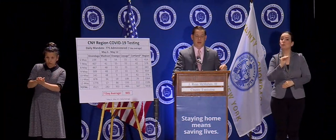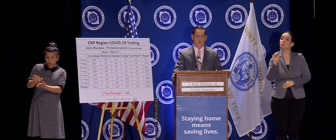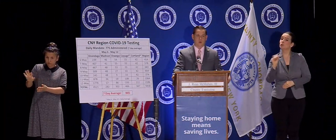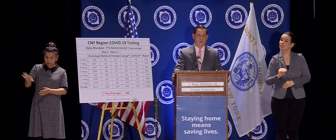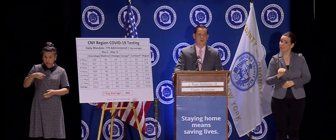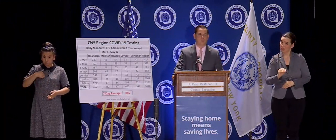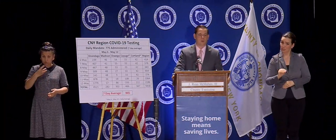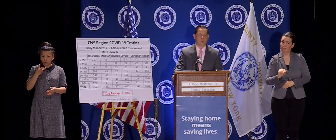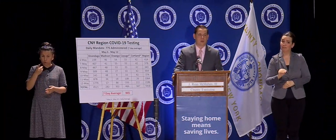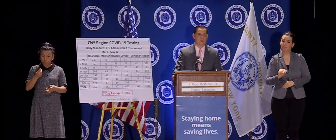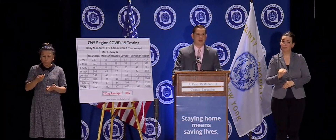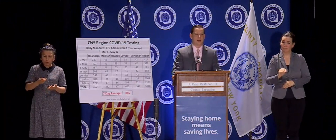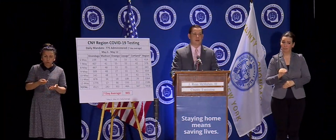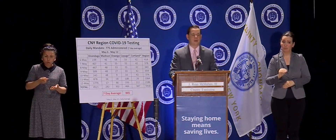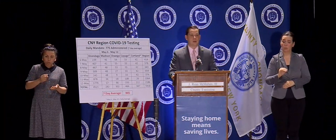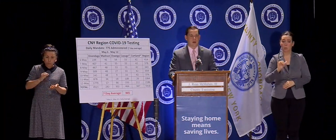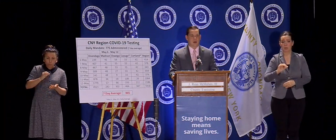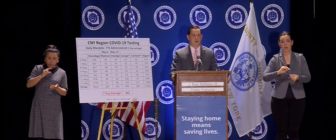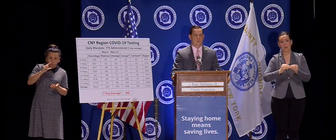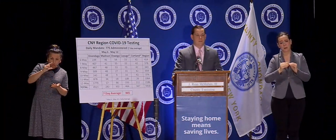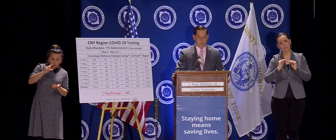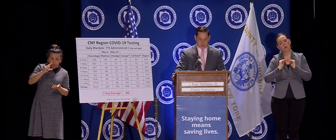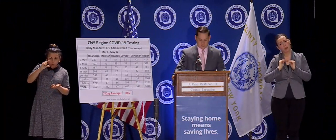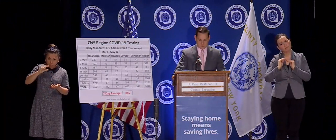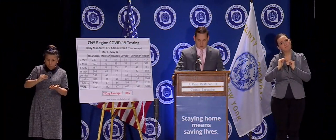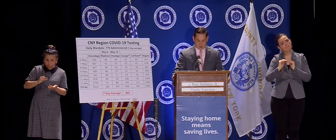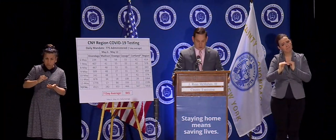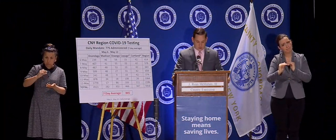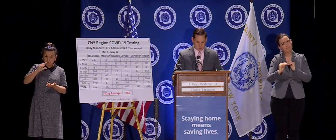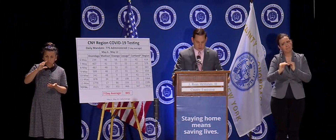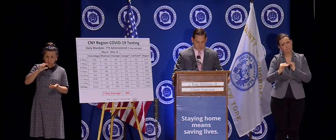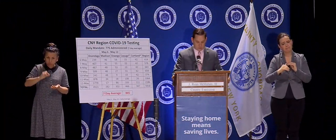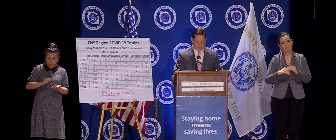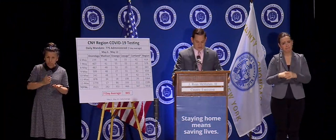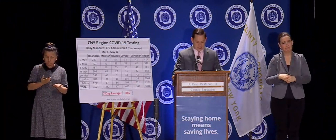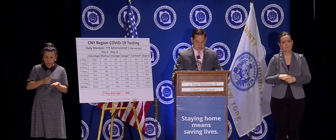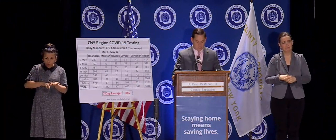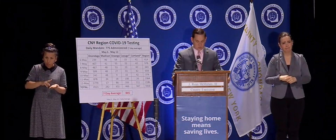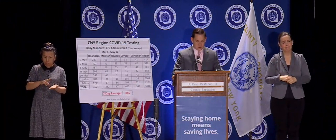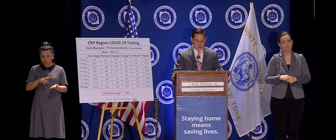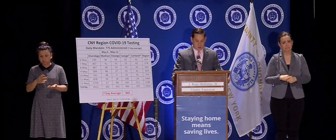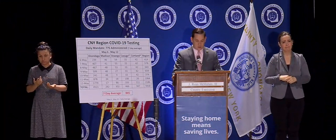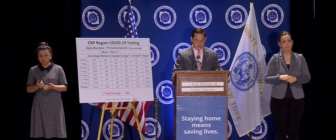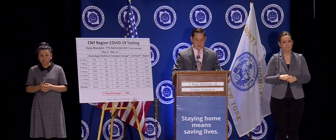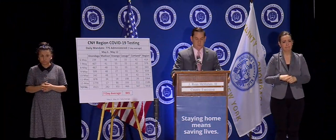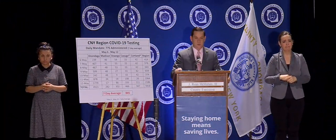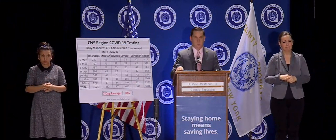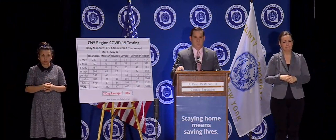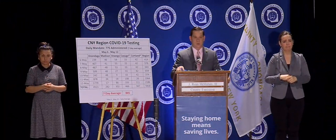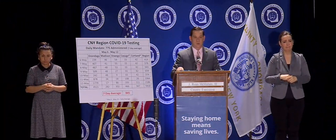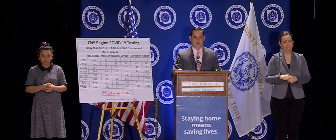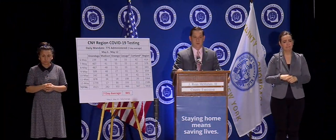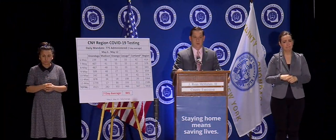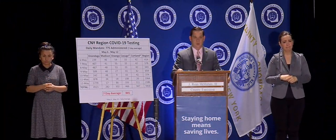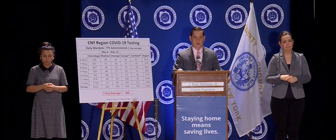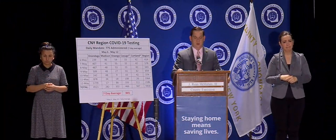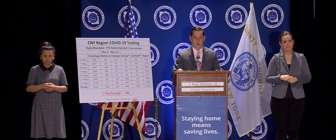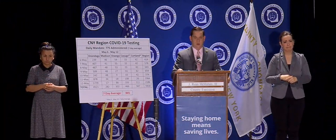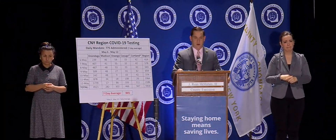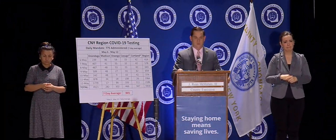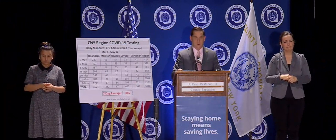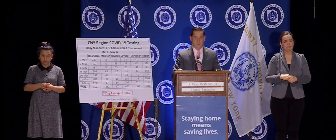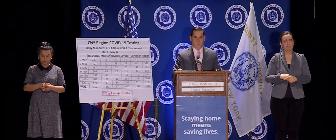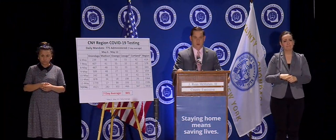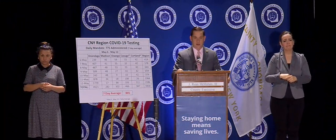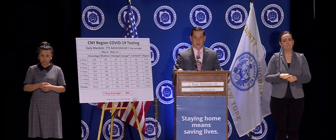or 2 or down 1 or 2 a day, but certainly they've remained stable. Let's think